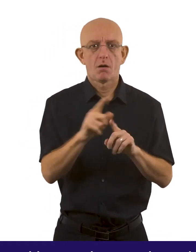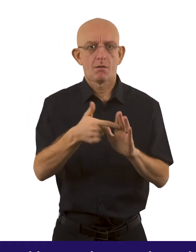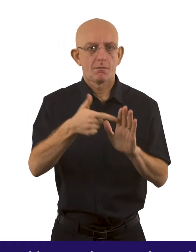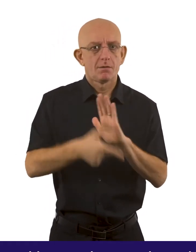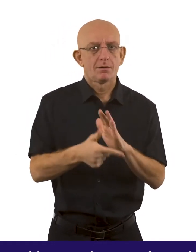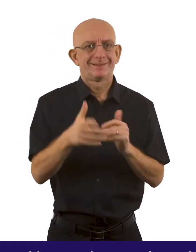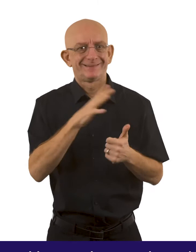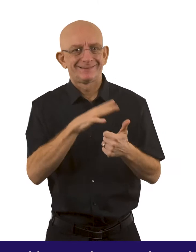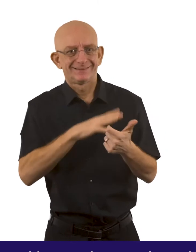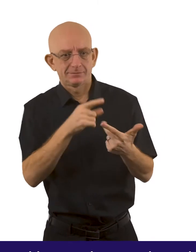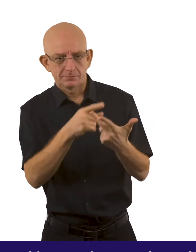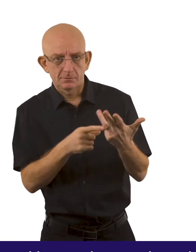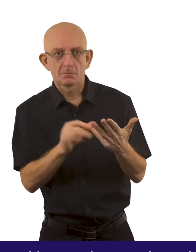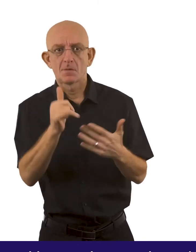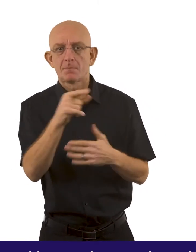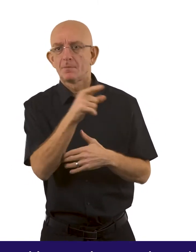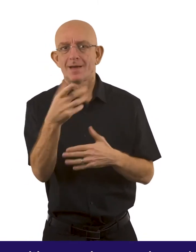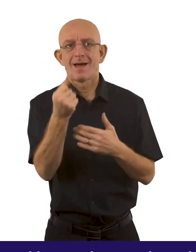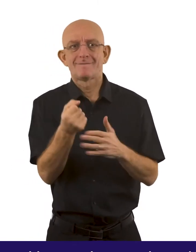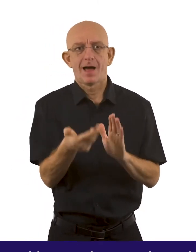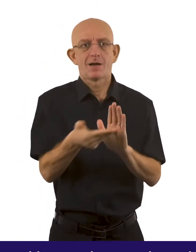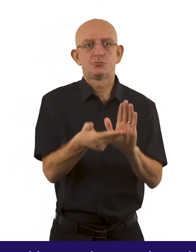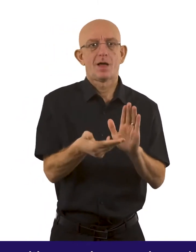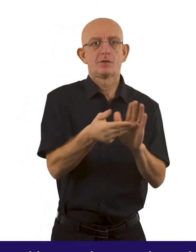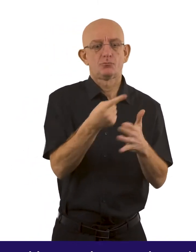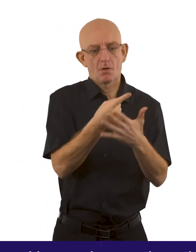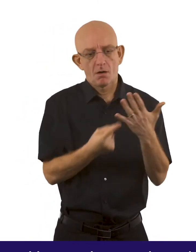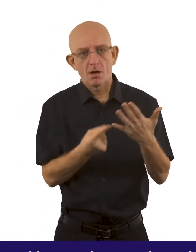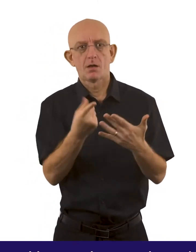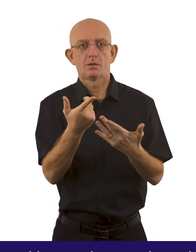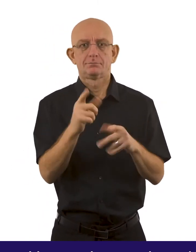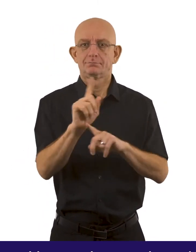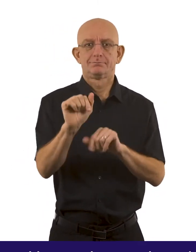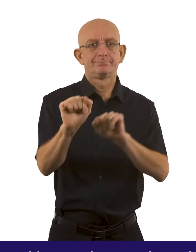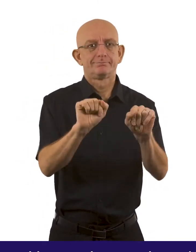Also, those with complex needs and multiple protected characteristics.